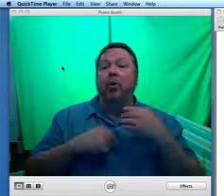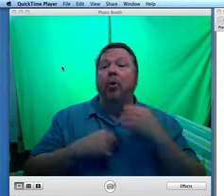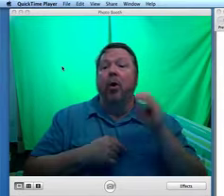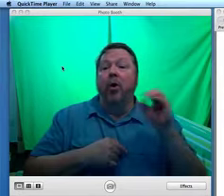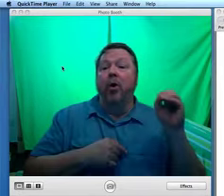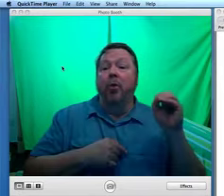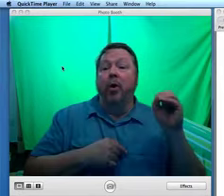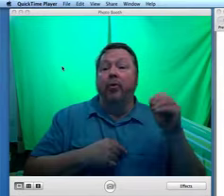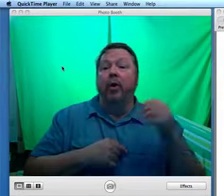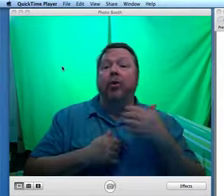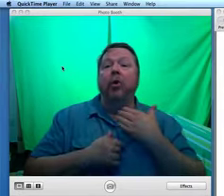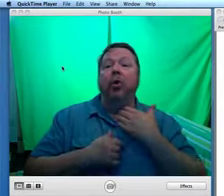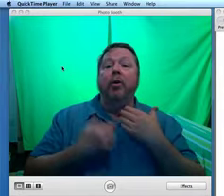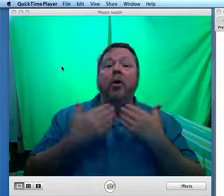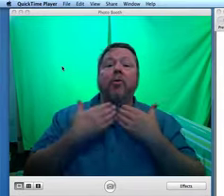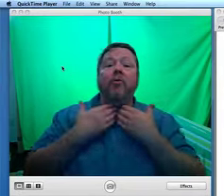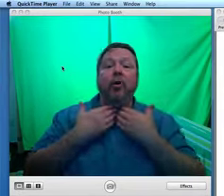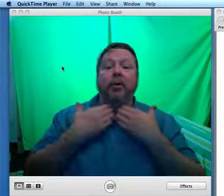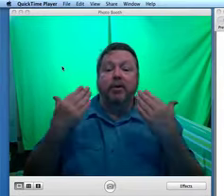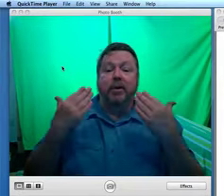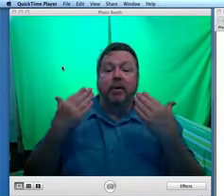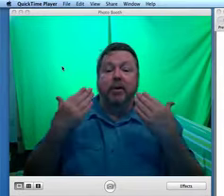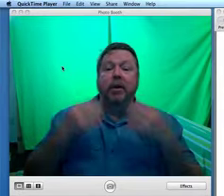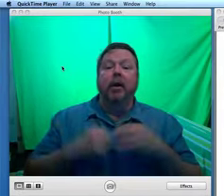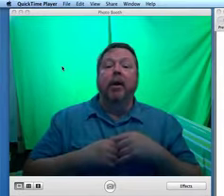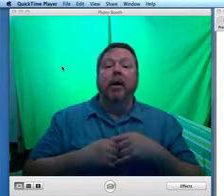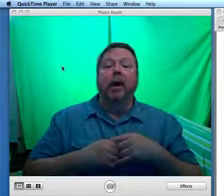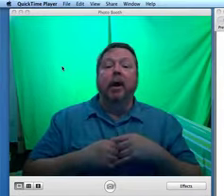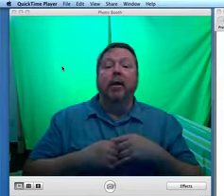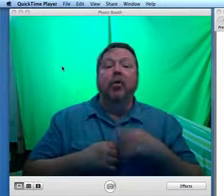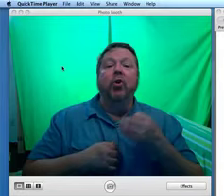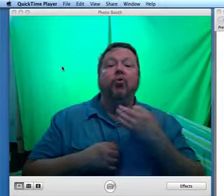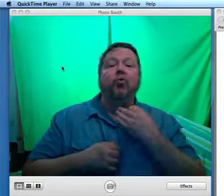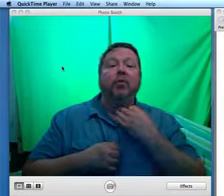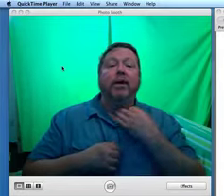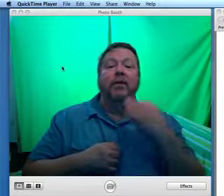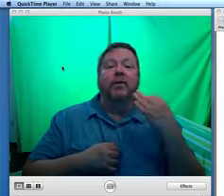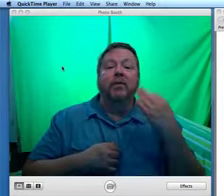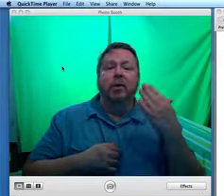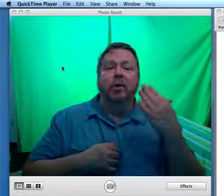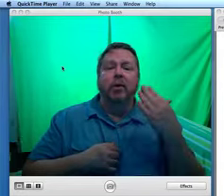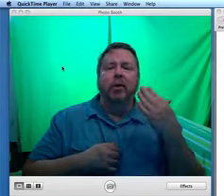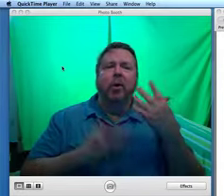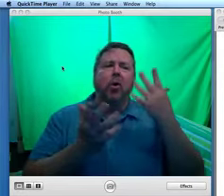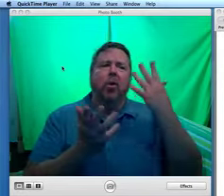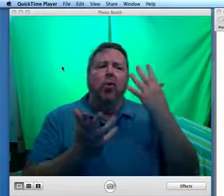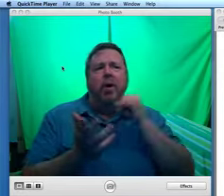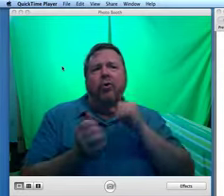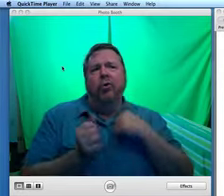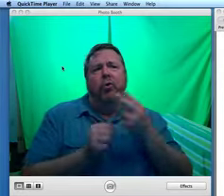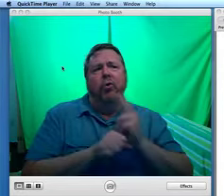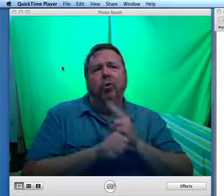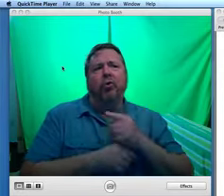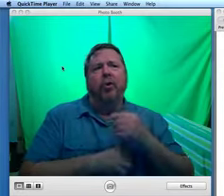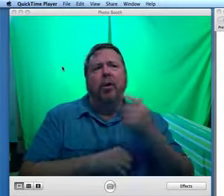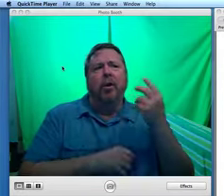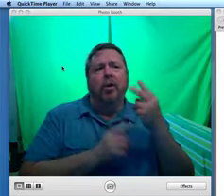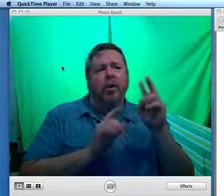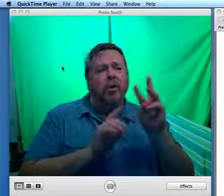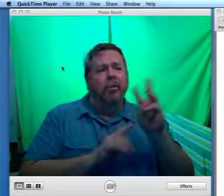your o sound. Foot. And wrist. Why don't you use